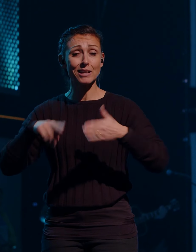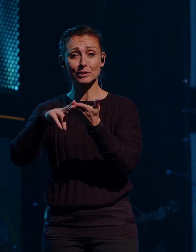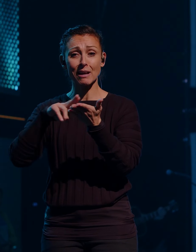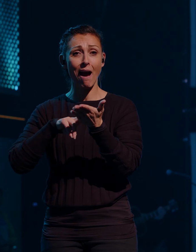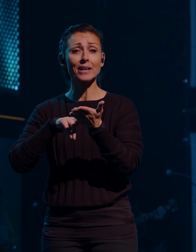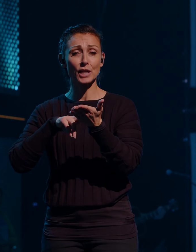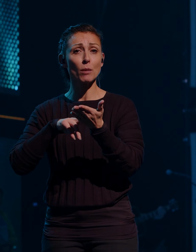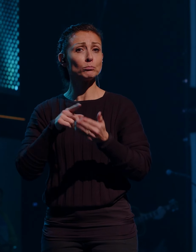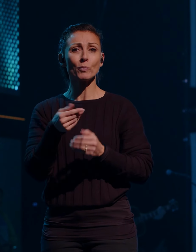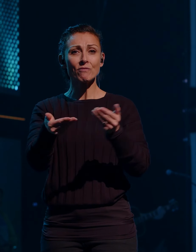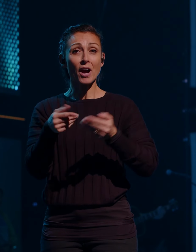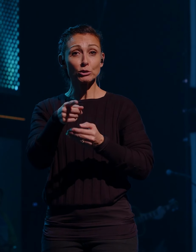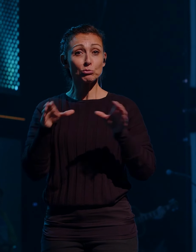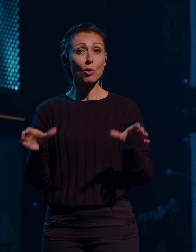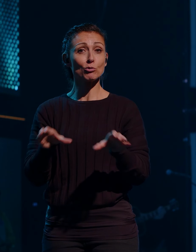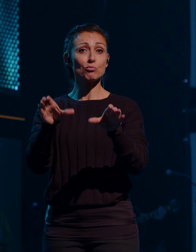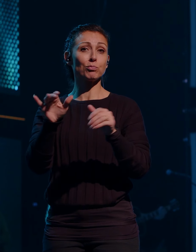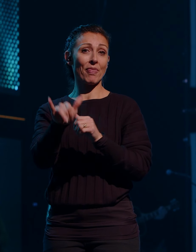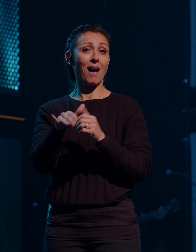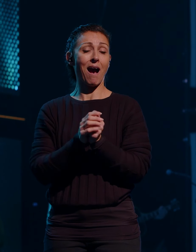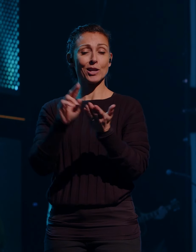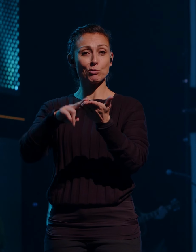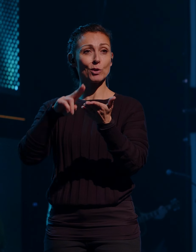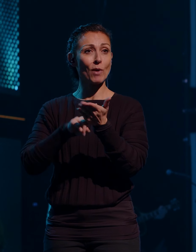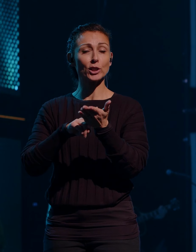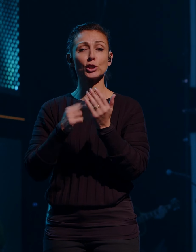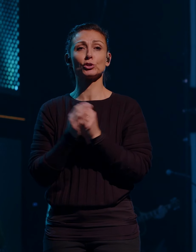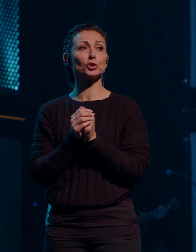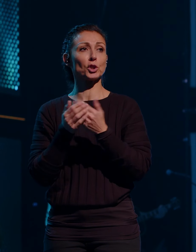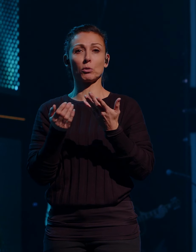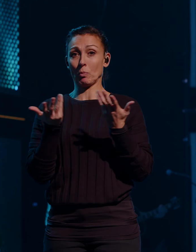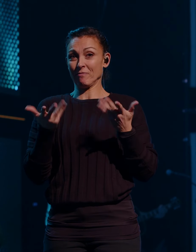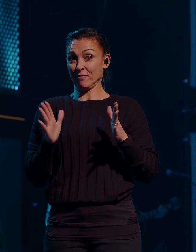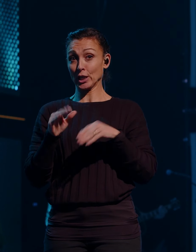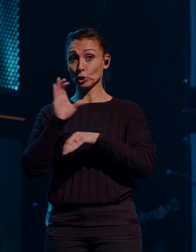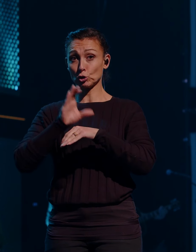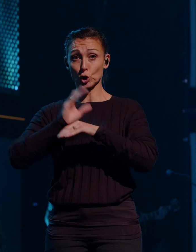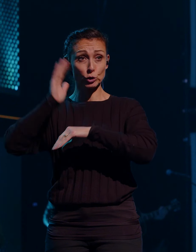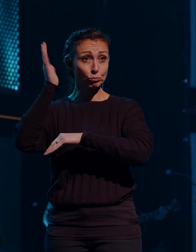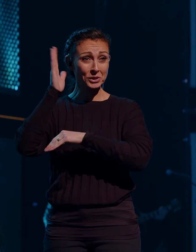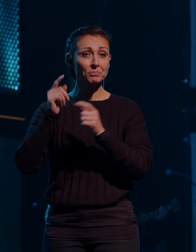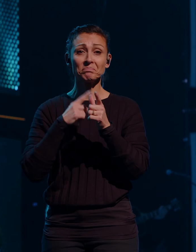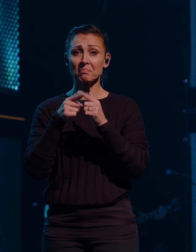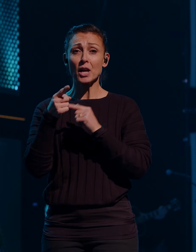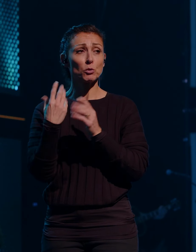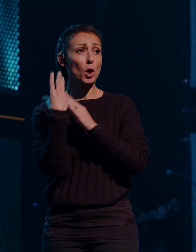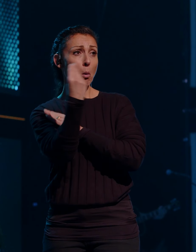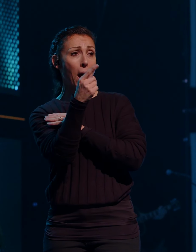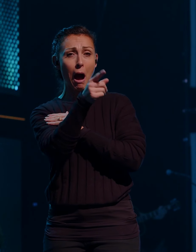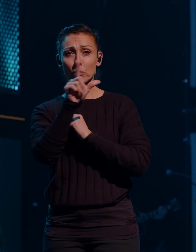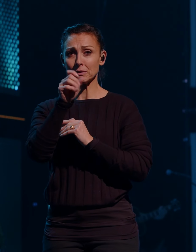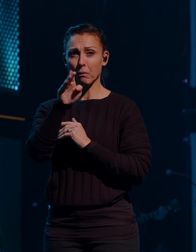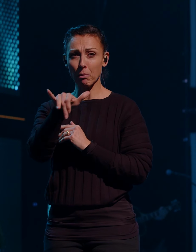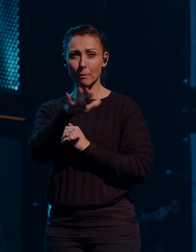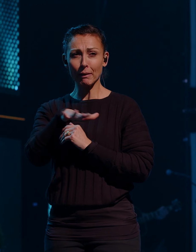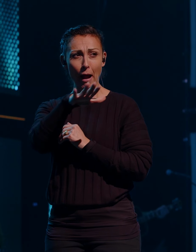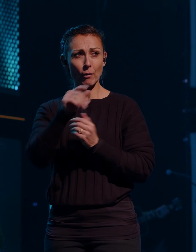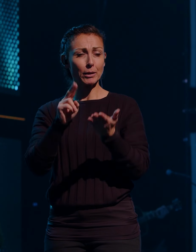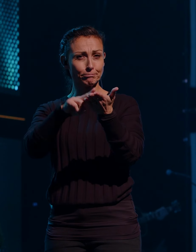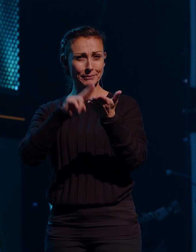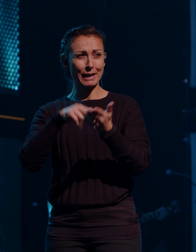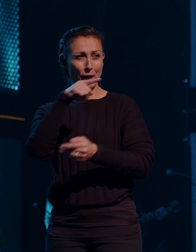or in the ministry hallway after service, which is between these two entrances on the other side of the wall. You can sign up there. We will